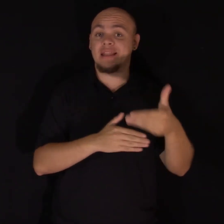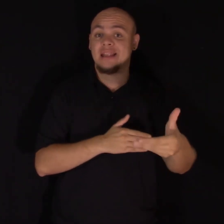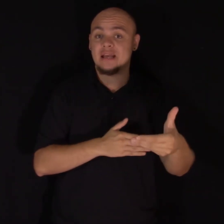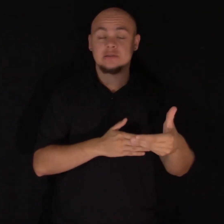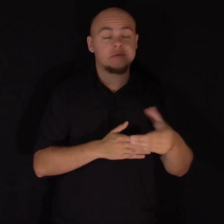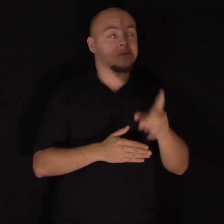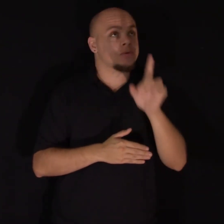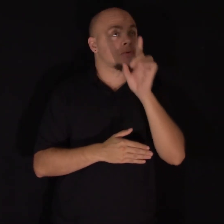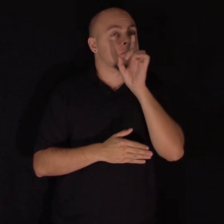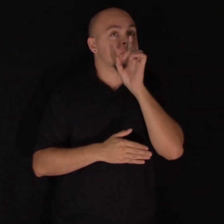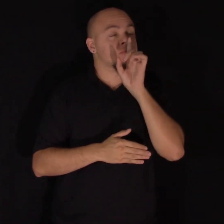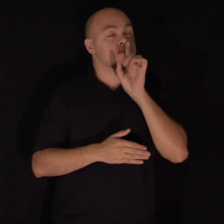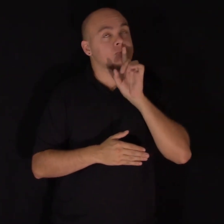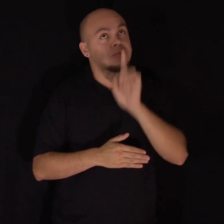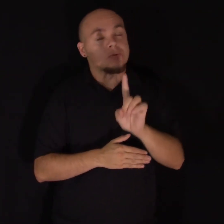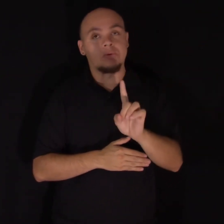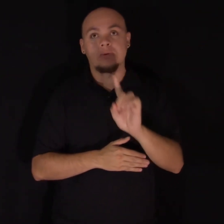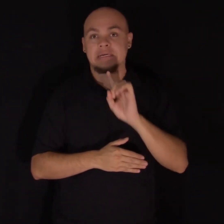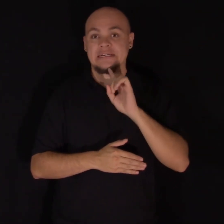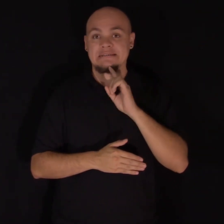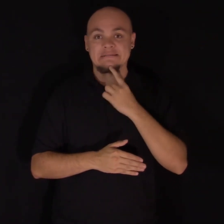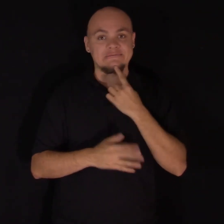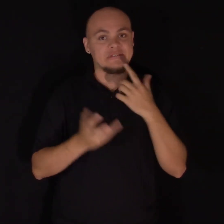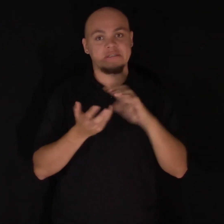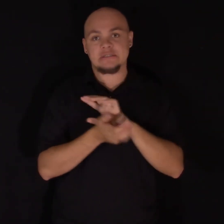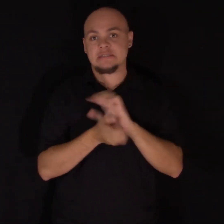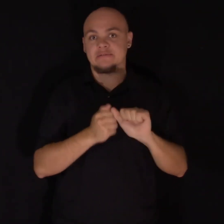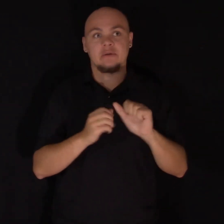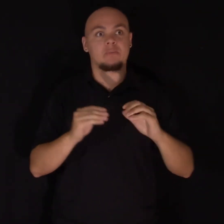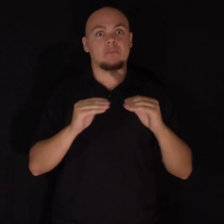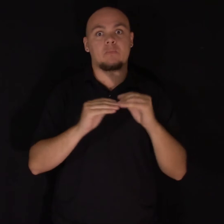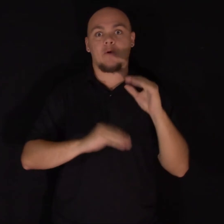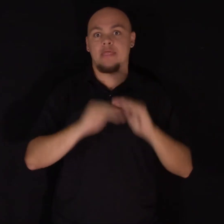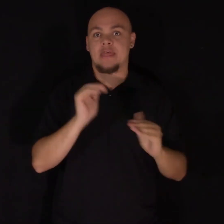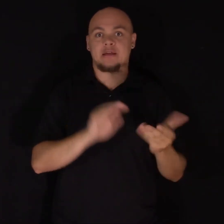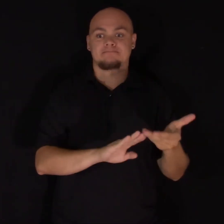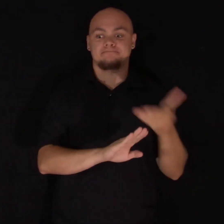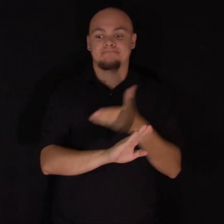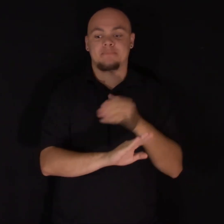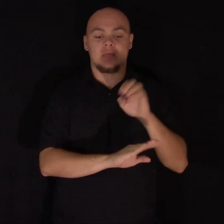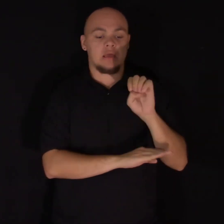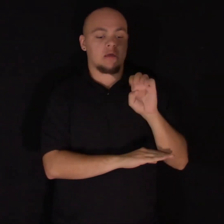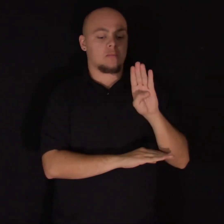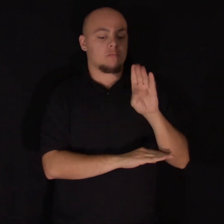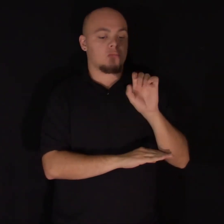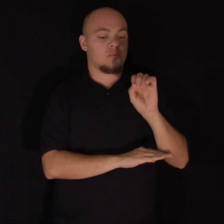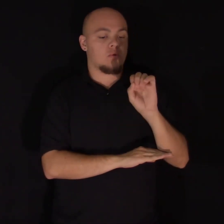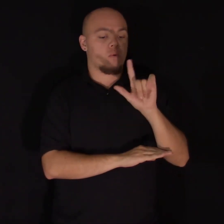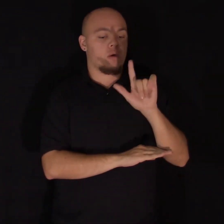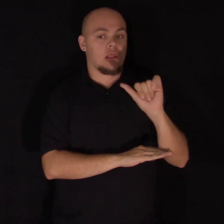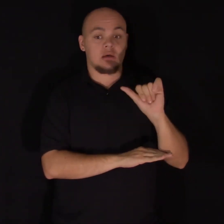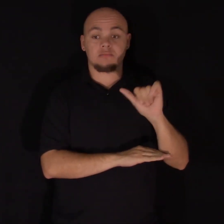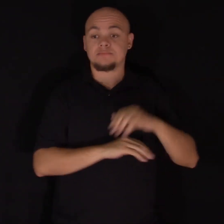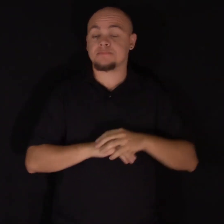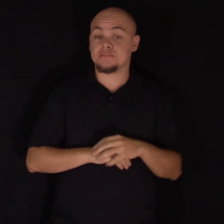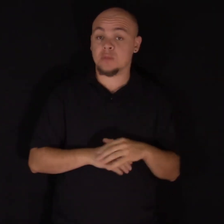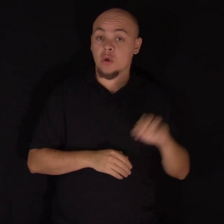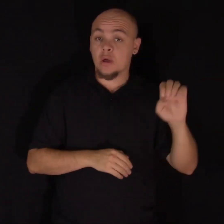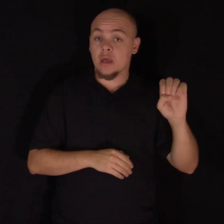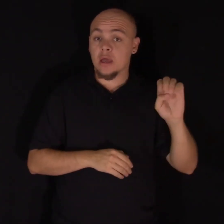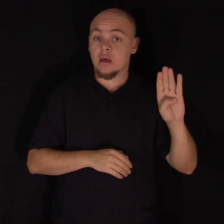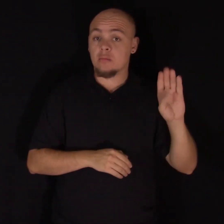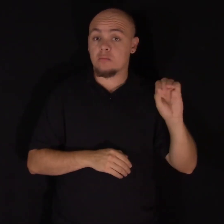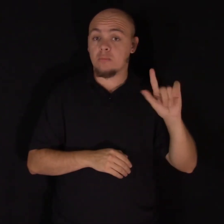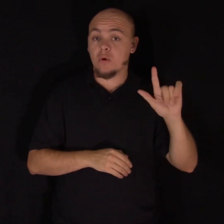be dramatically more devastating than Ebola. Let's look at the progression of Ebola over